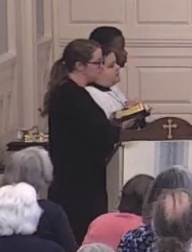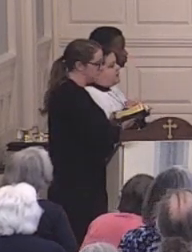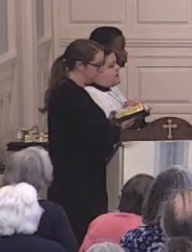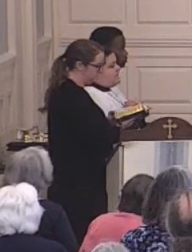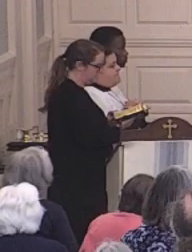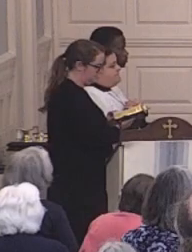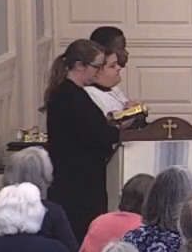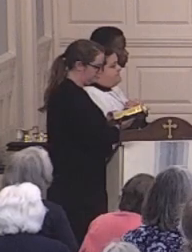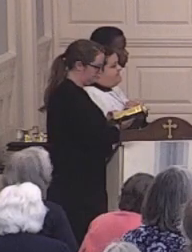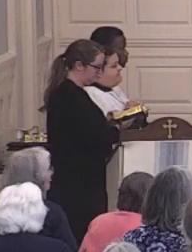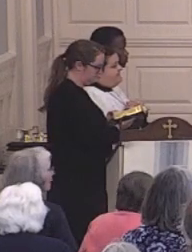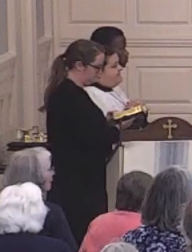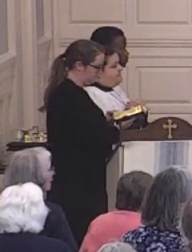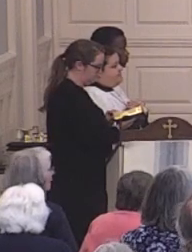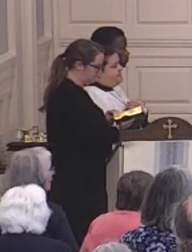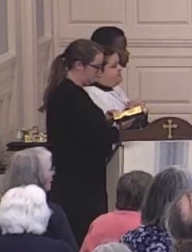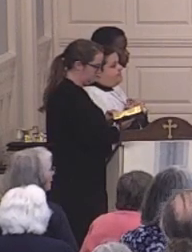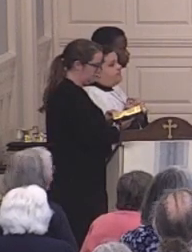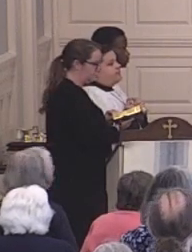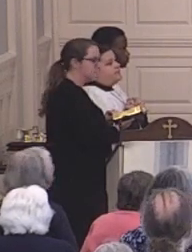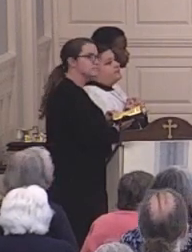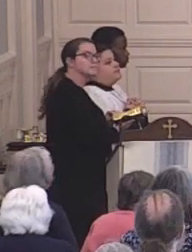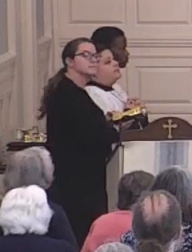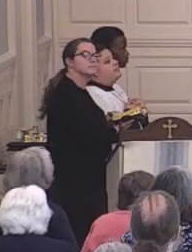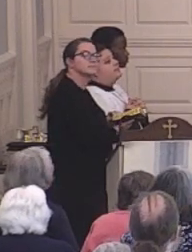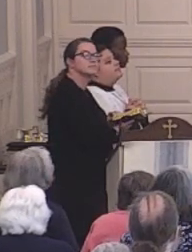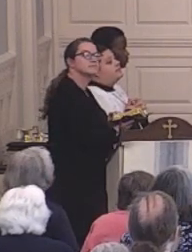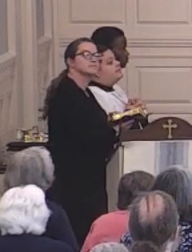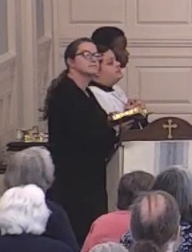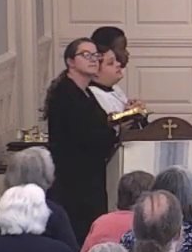eleison. Kyrie